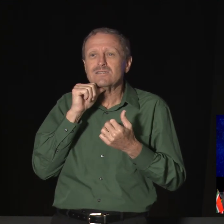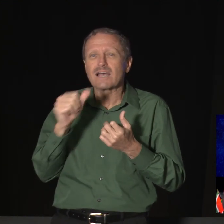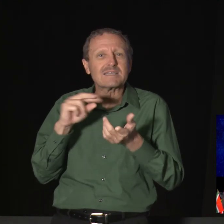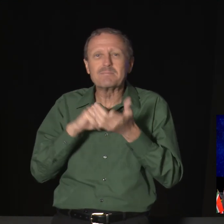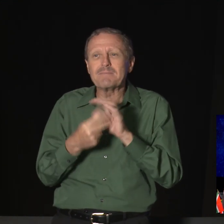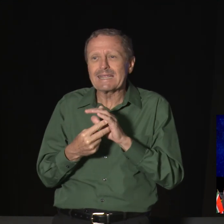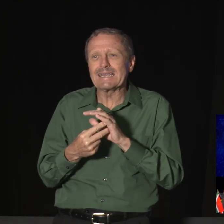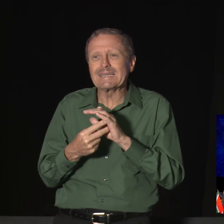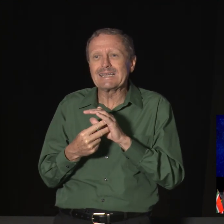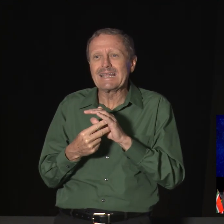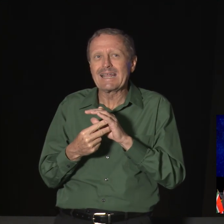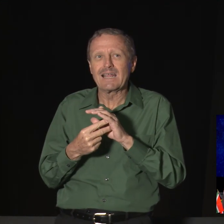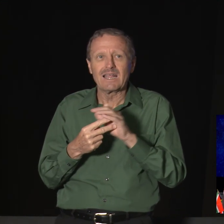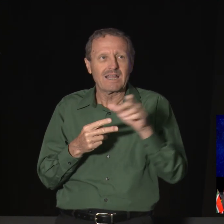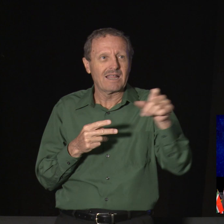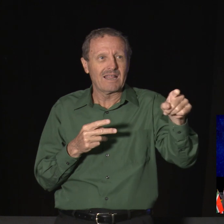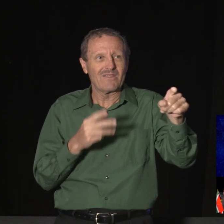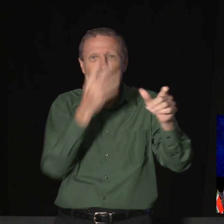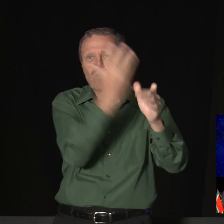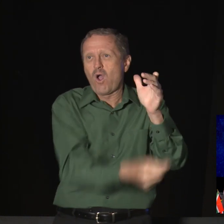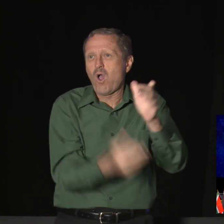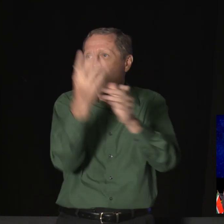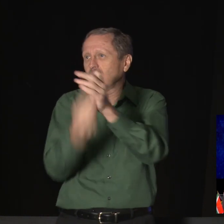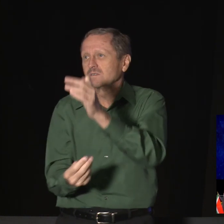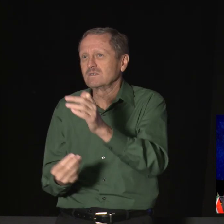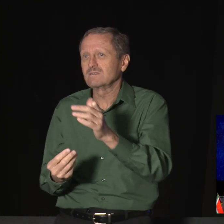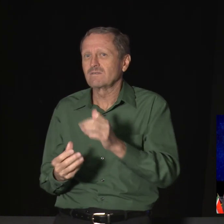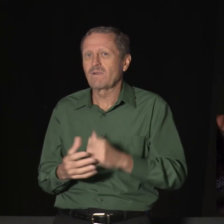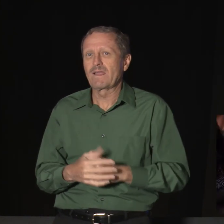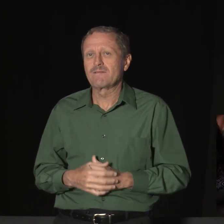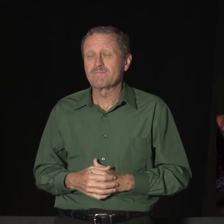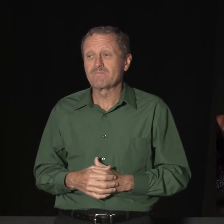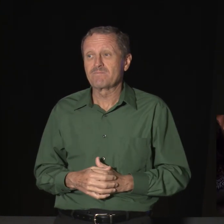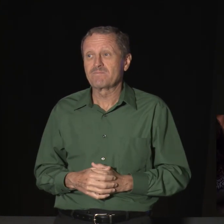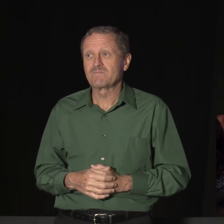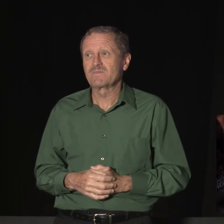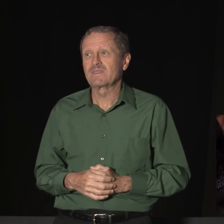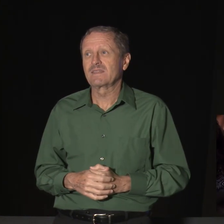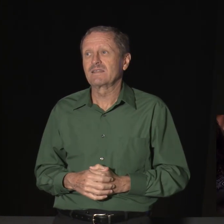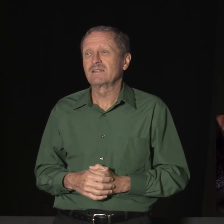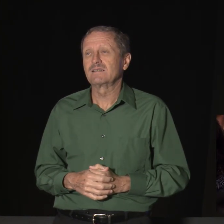a reality there I have for you.